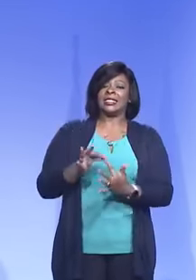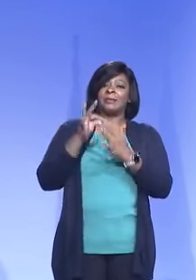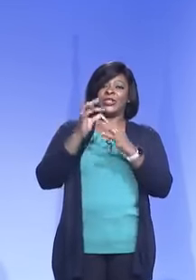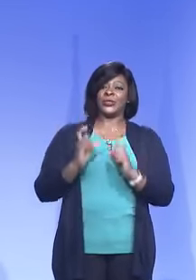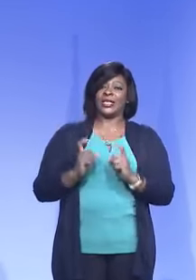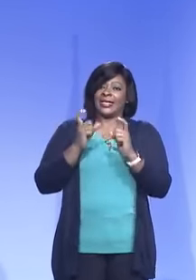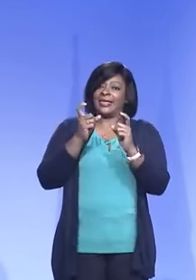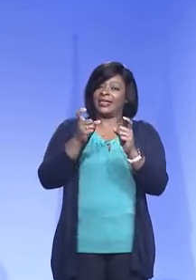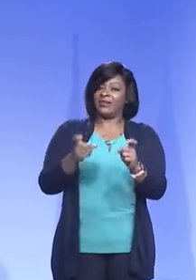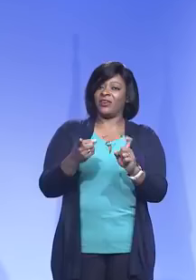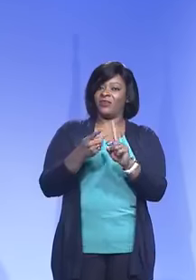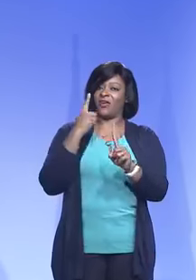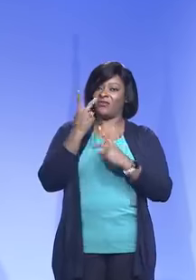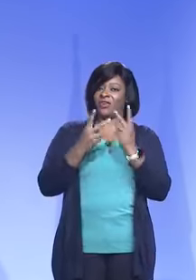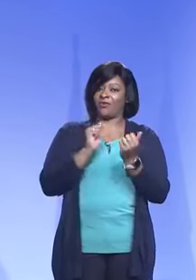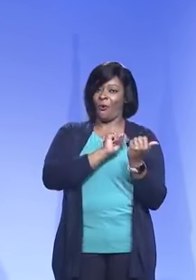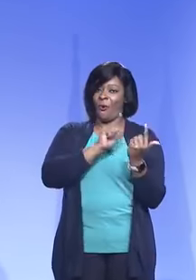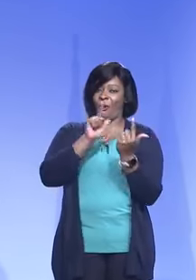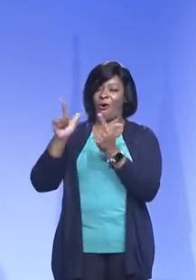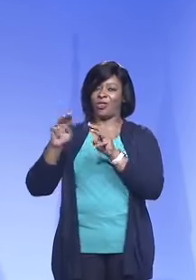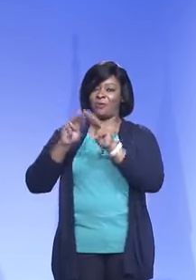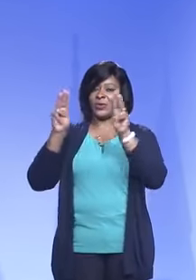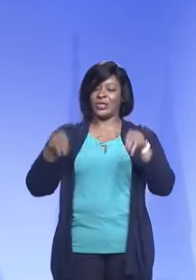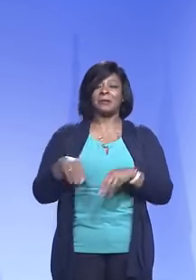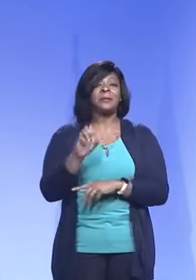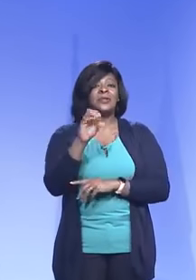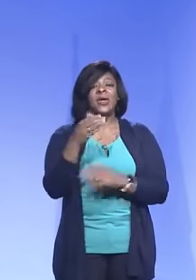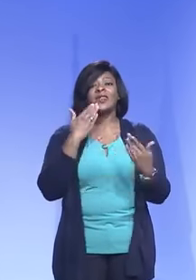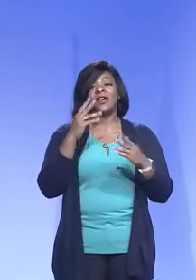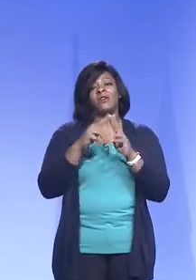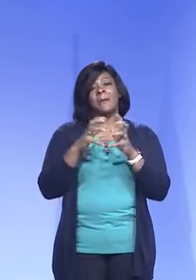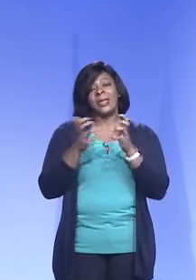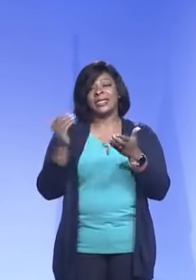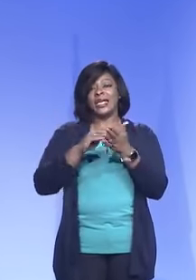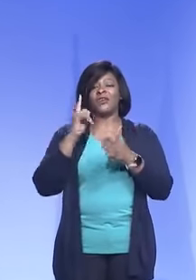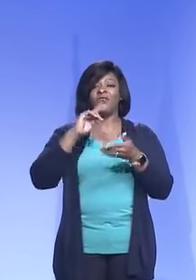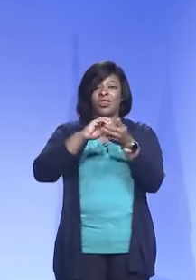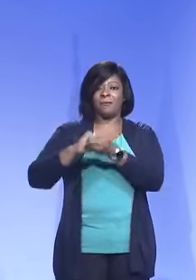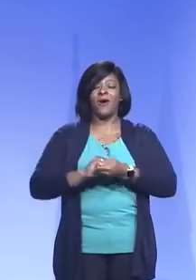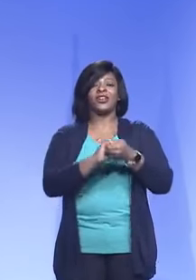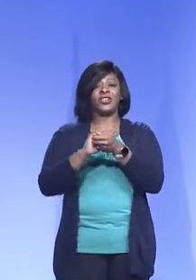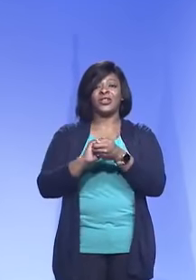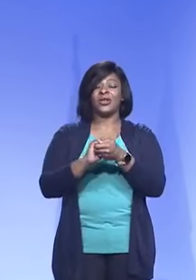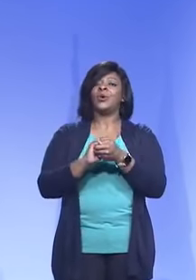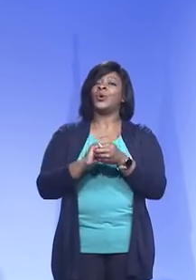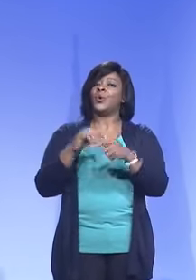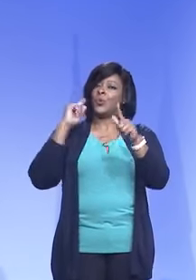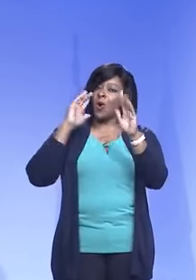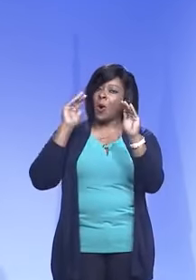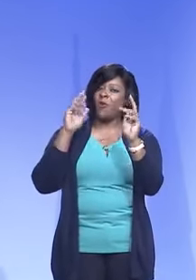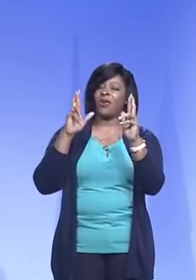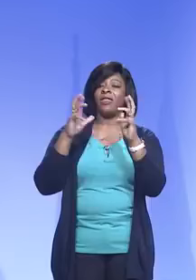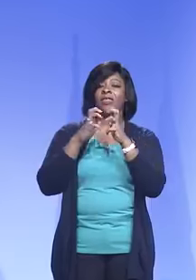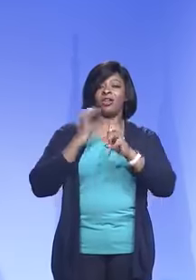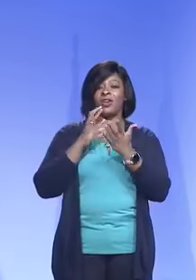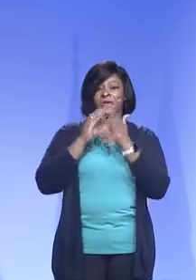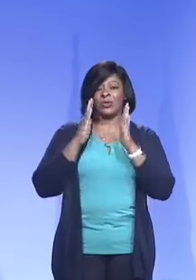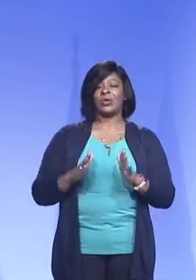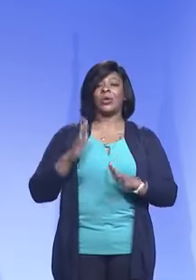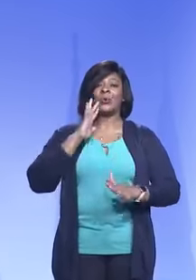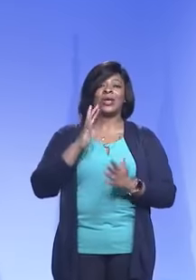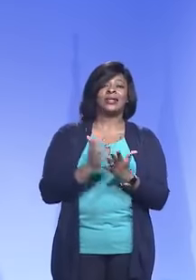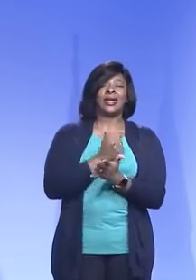gift for visiting all of these museums. So thanks very much again to the partners, and we're hopeful that lots of our students